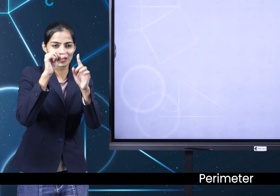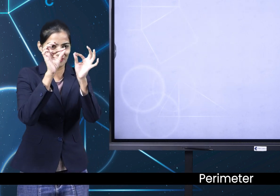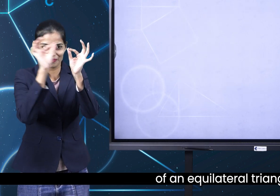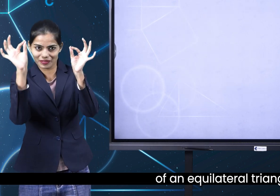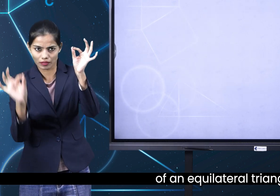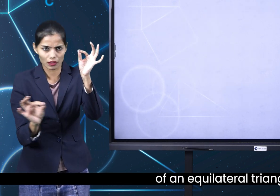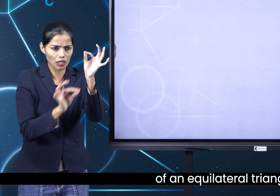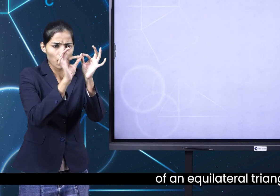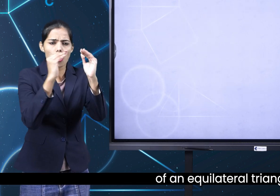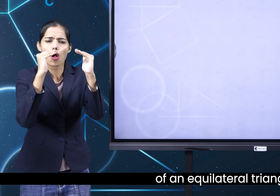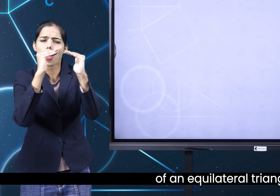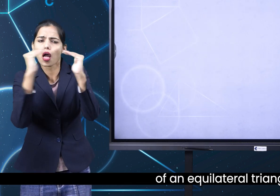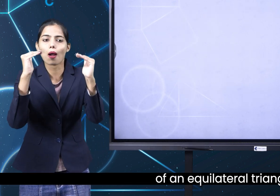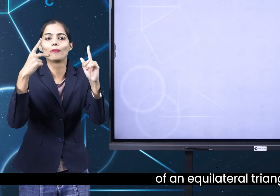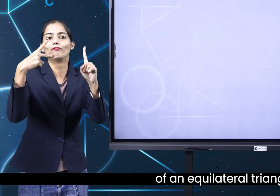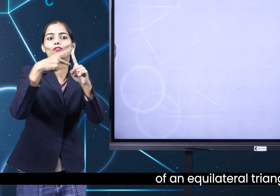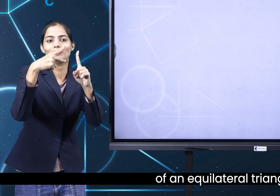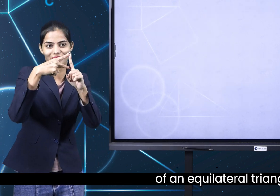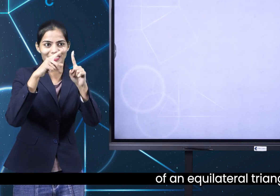Perimeter of an equilateral triangle.